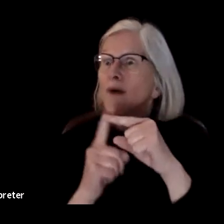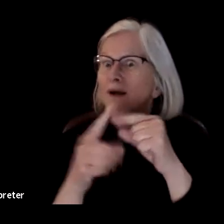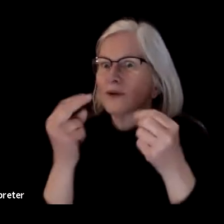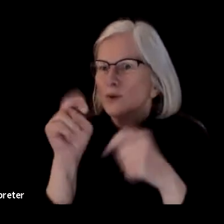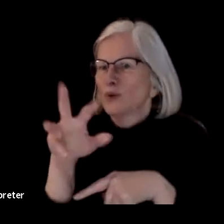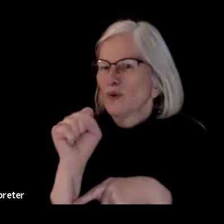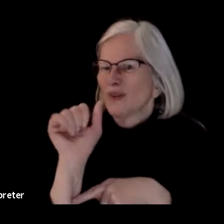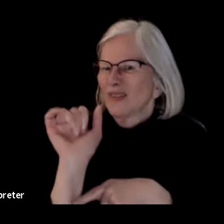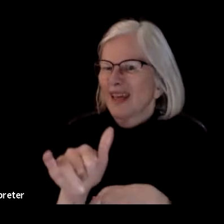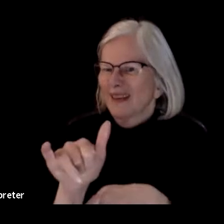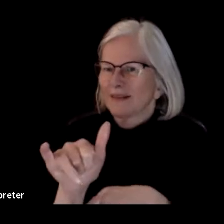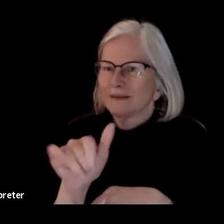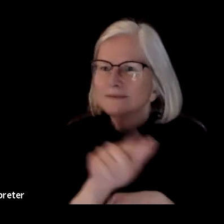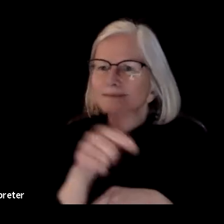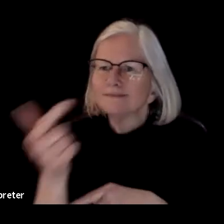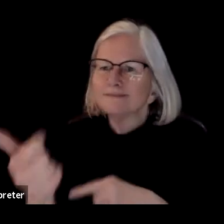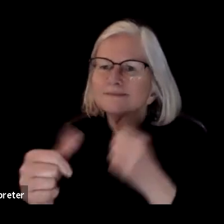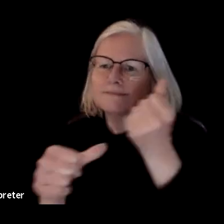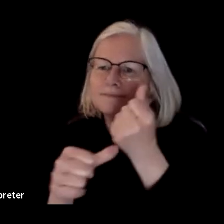Assistant Commissioner Huff.